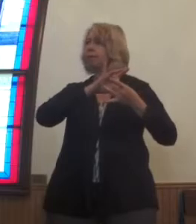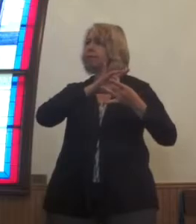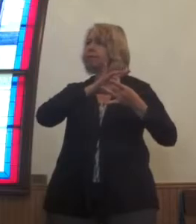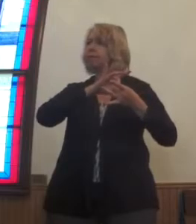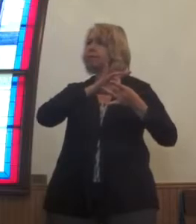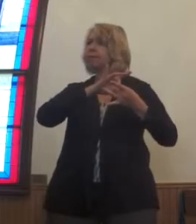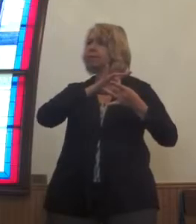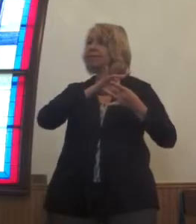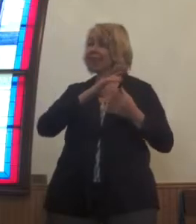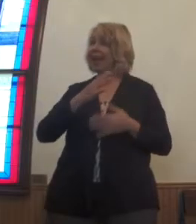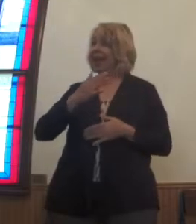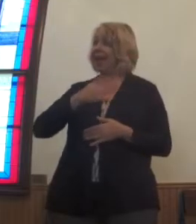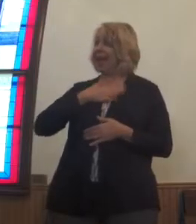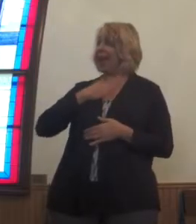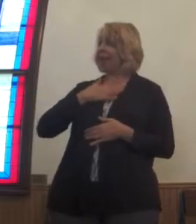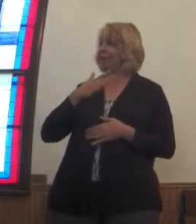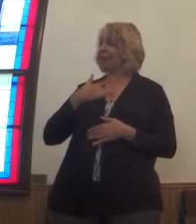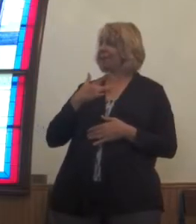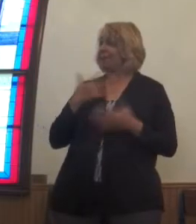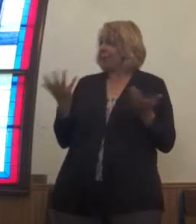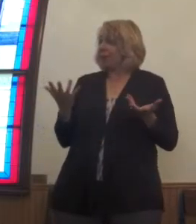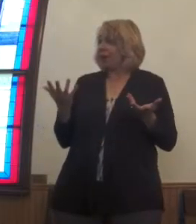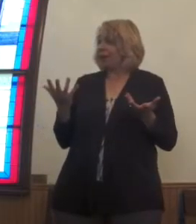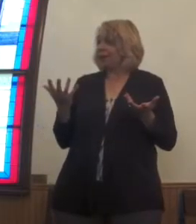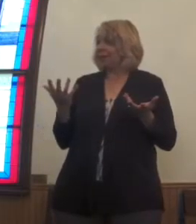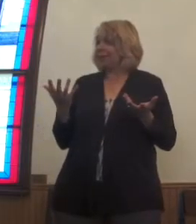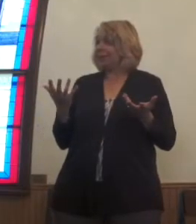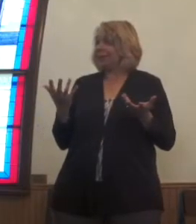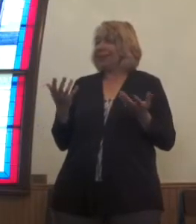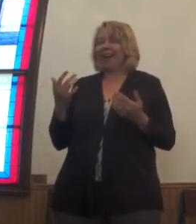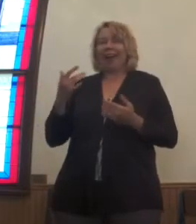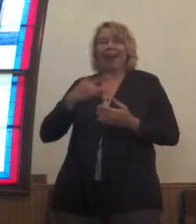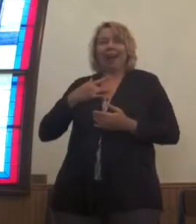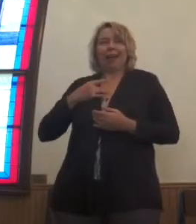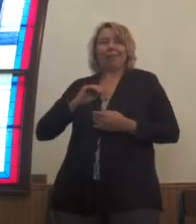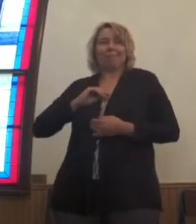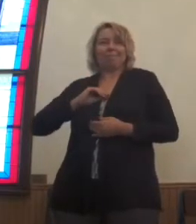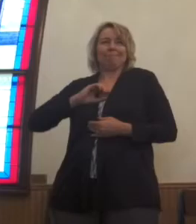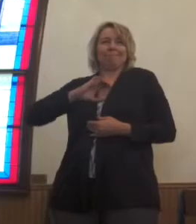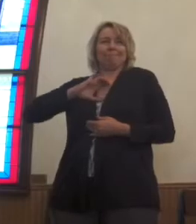It's such a happy feeling to find you're in bloom.